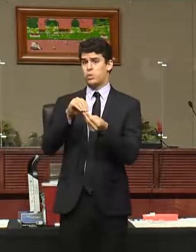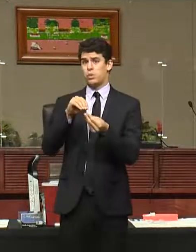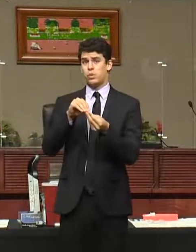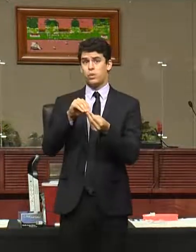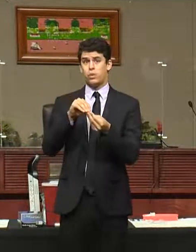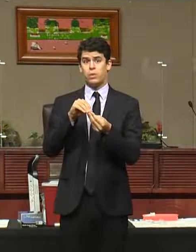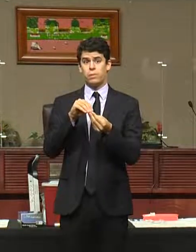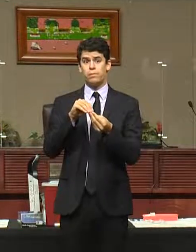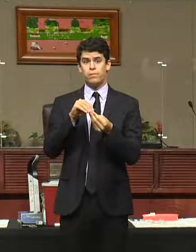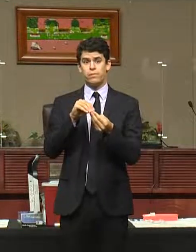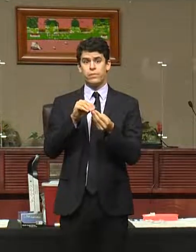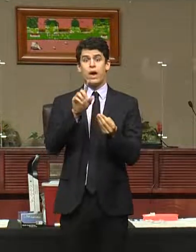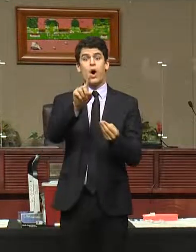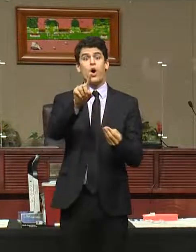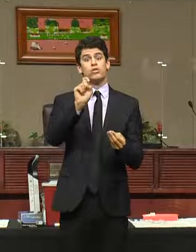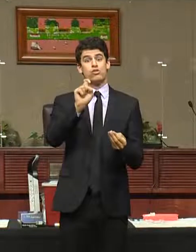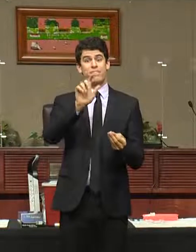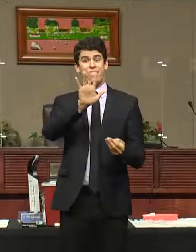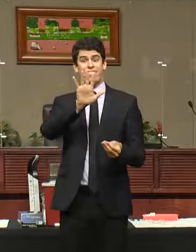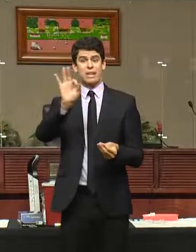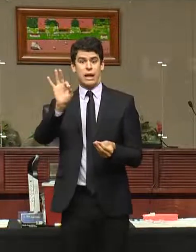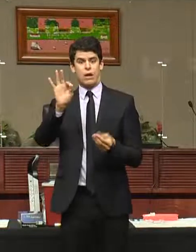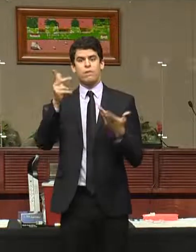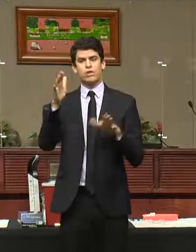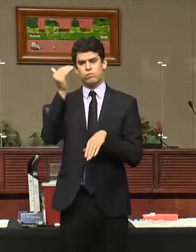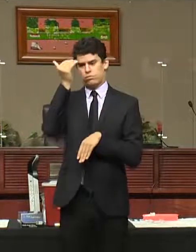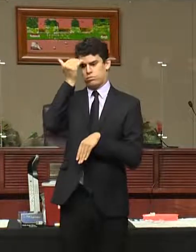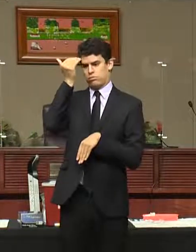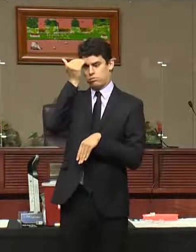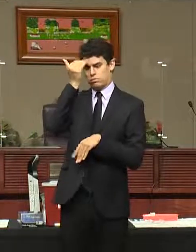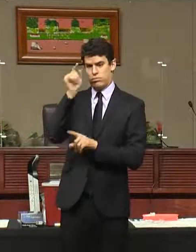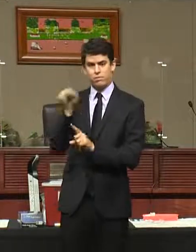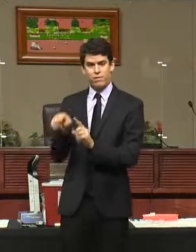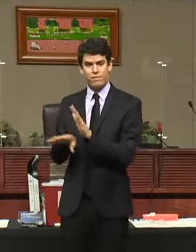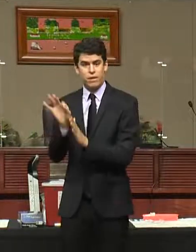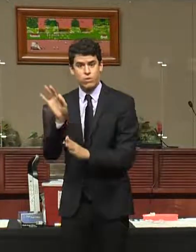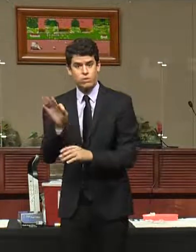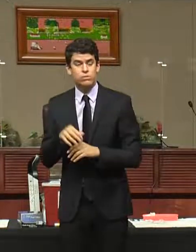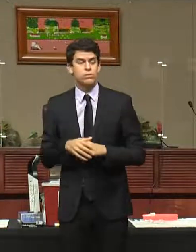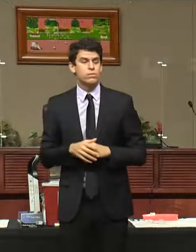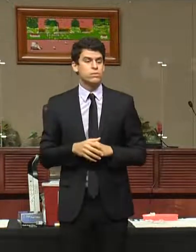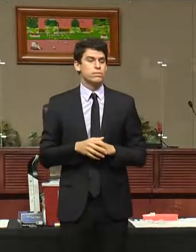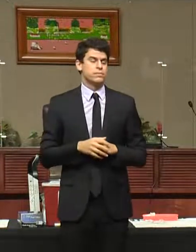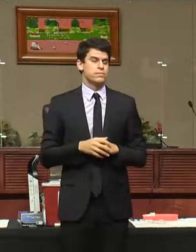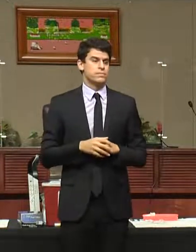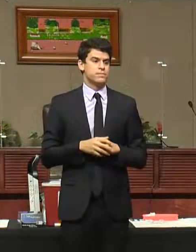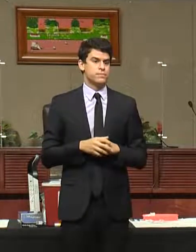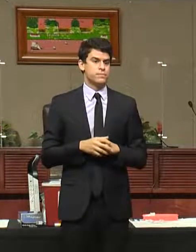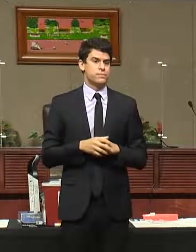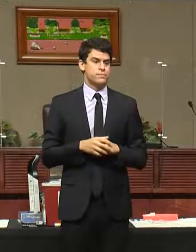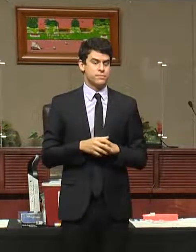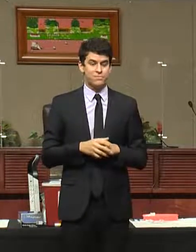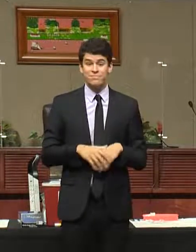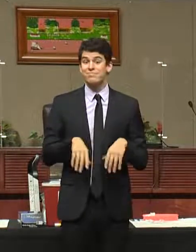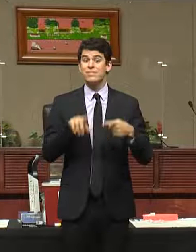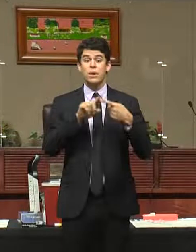number, 159 that we know about it. The numbers are the B117, which people